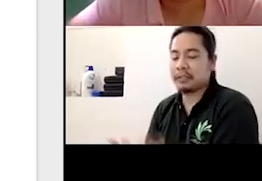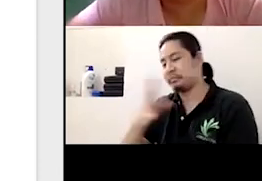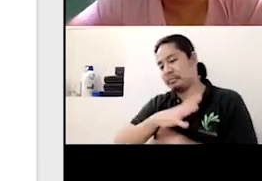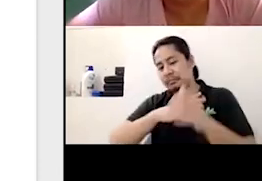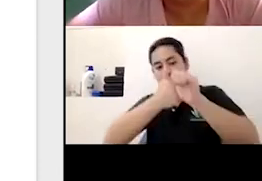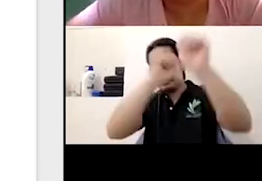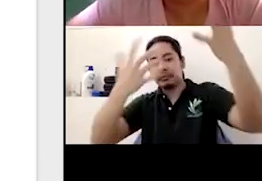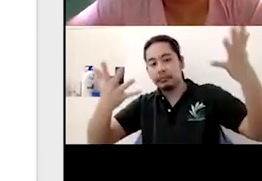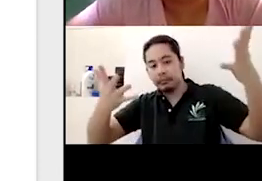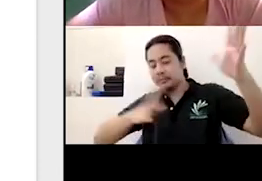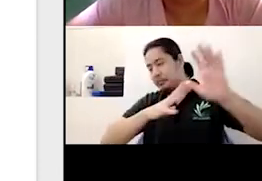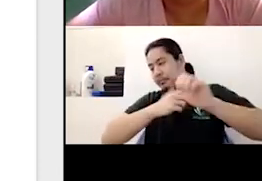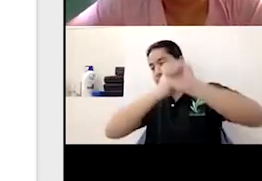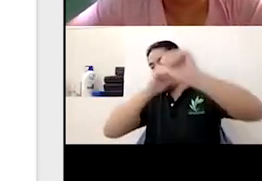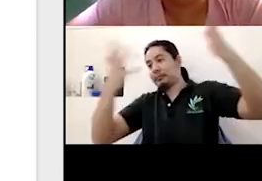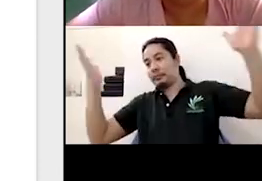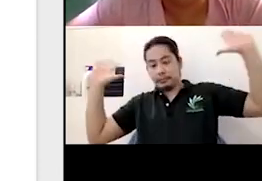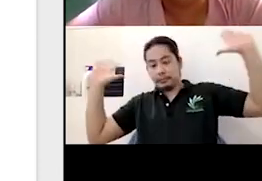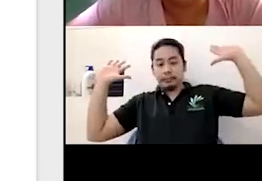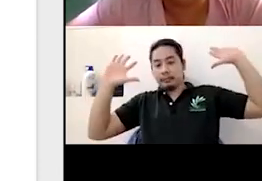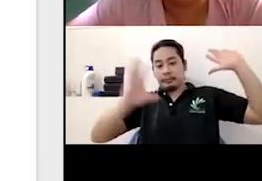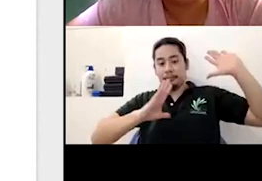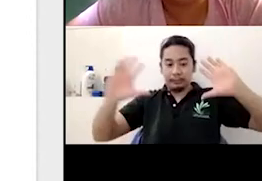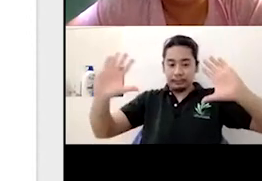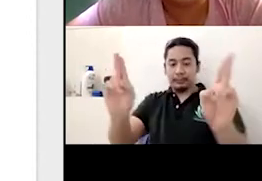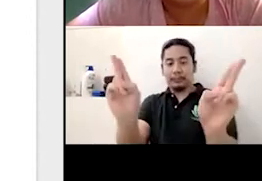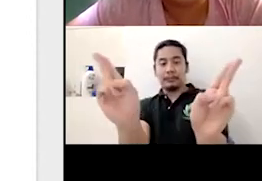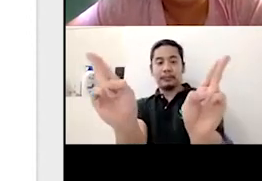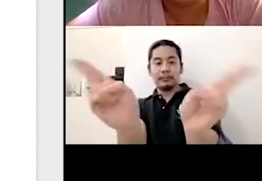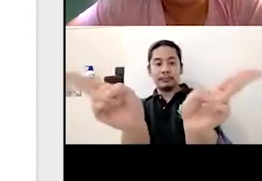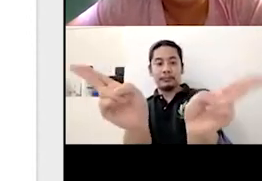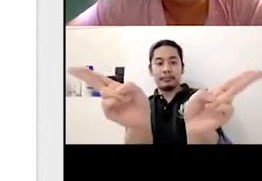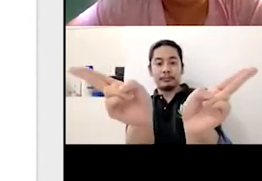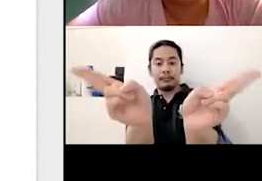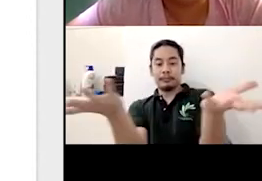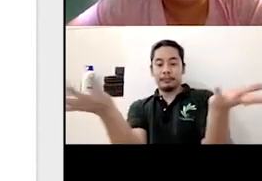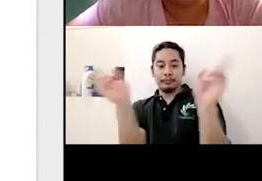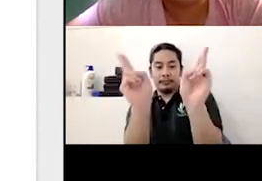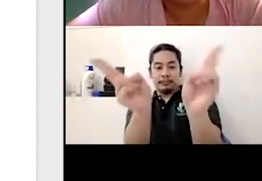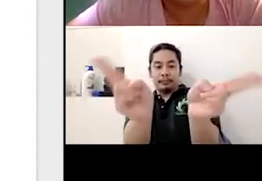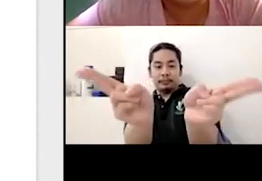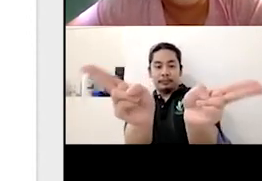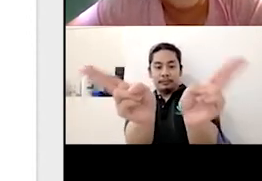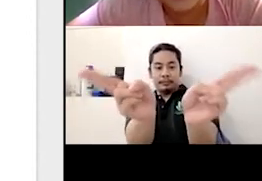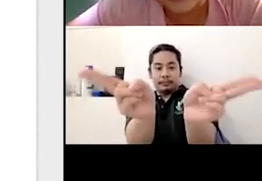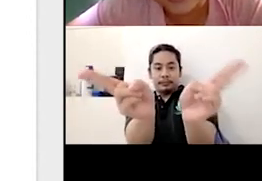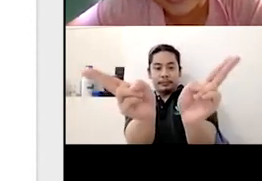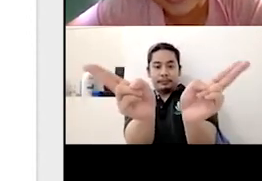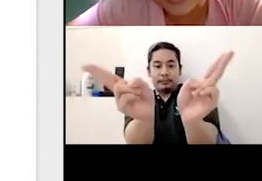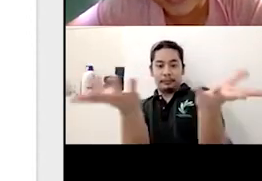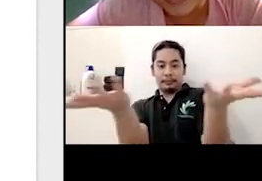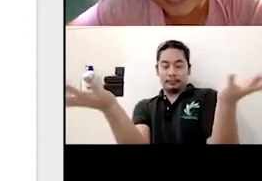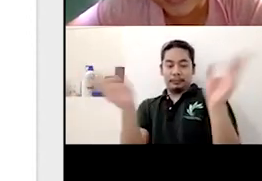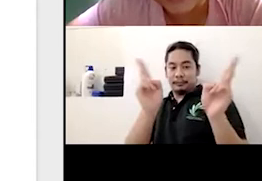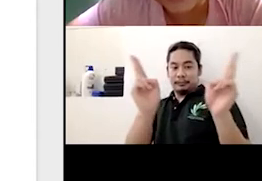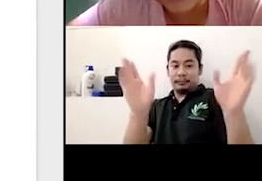We can do it more of, I don't know, in a differently visual way. But